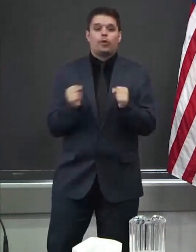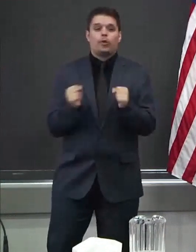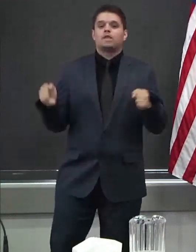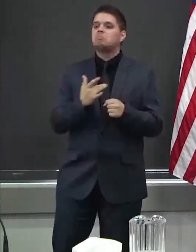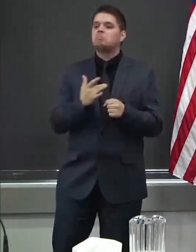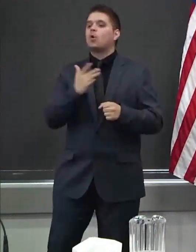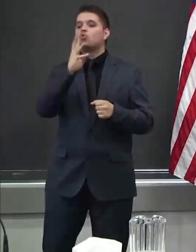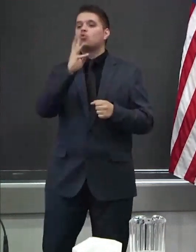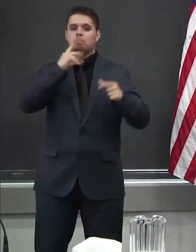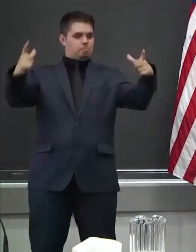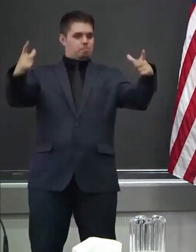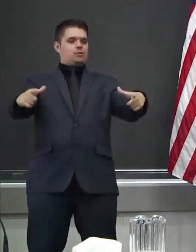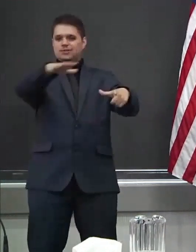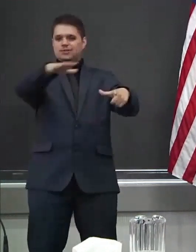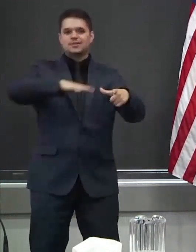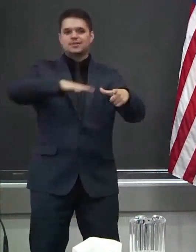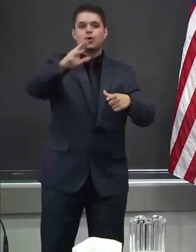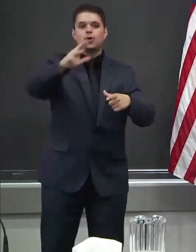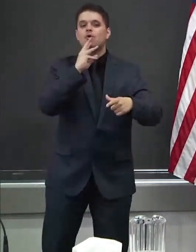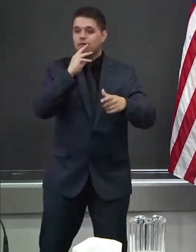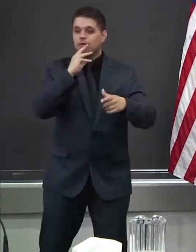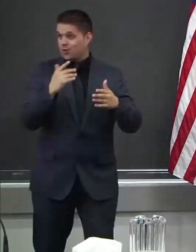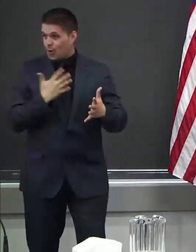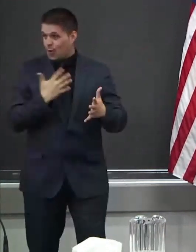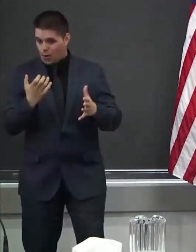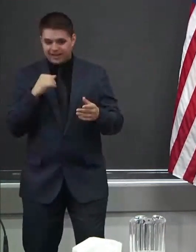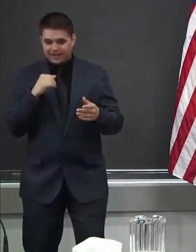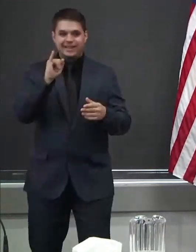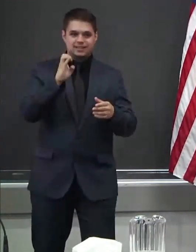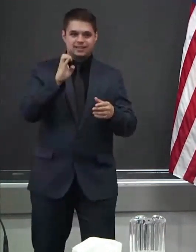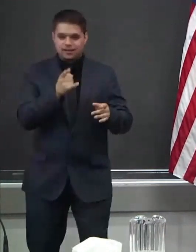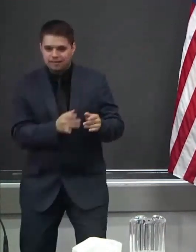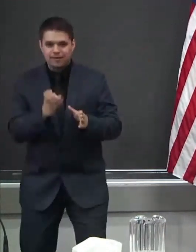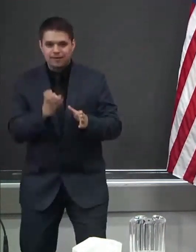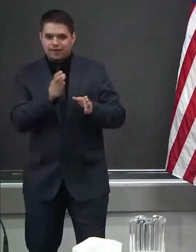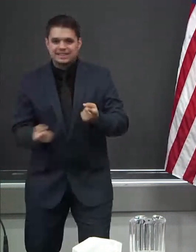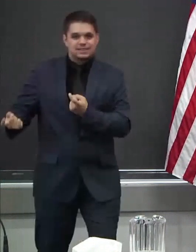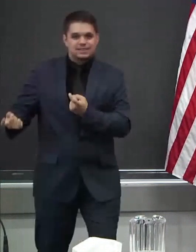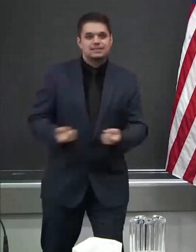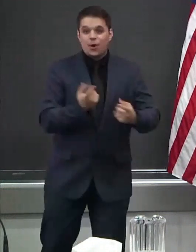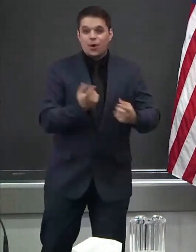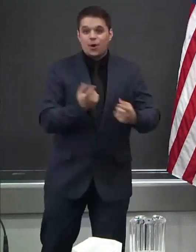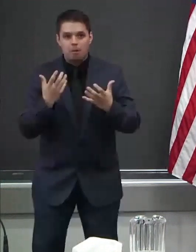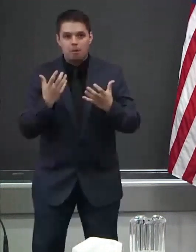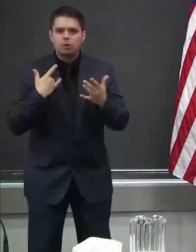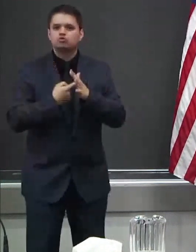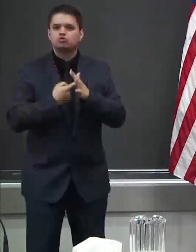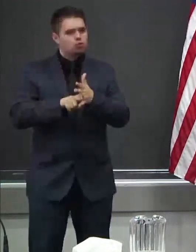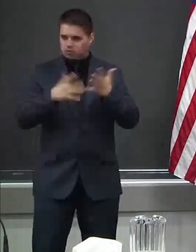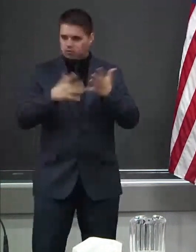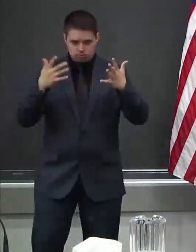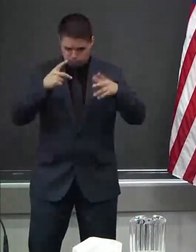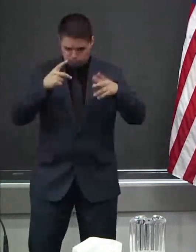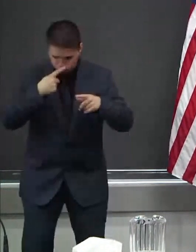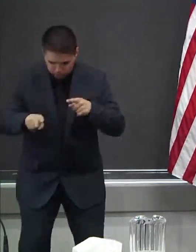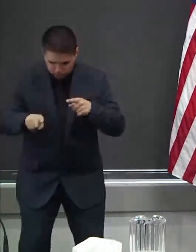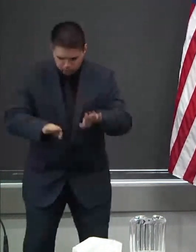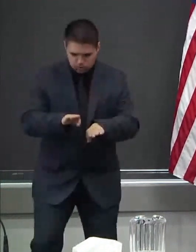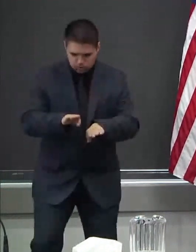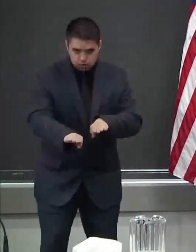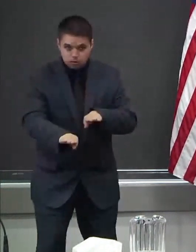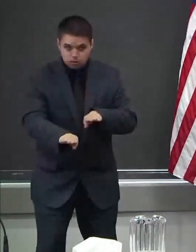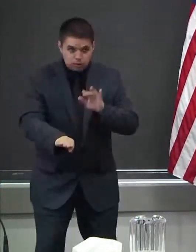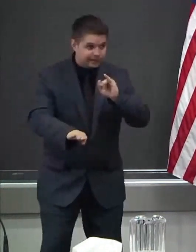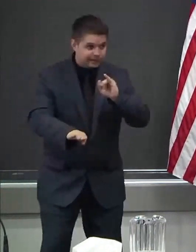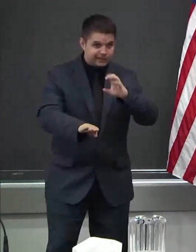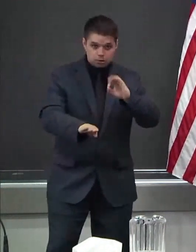pond. We learned at an early age to step very carefully and cautiously. And that's what we're doing across